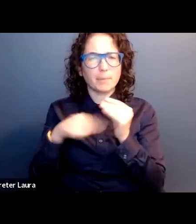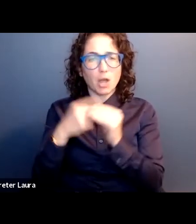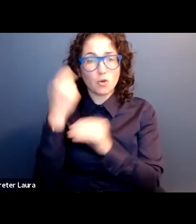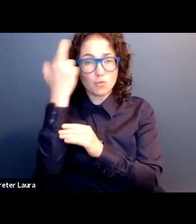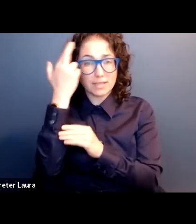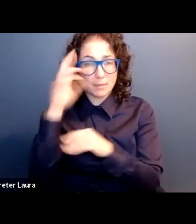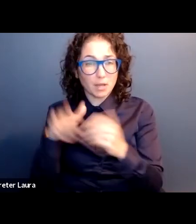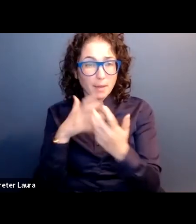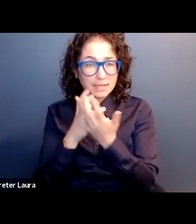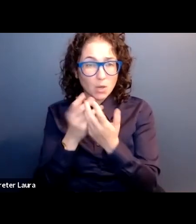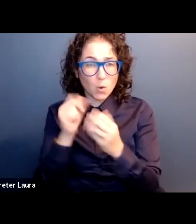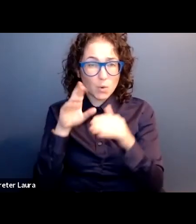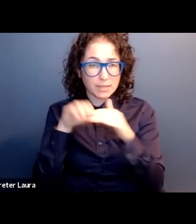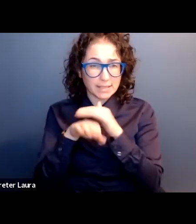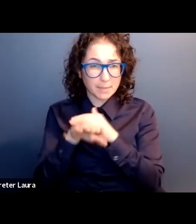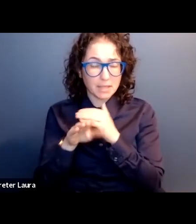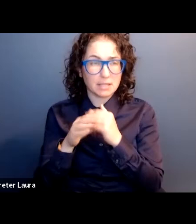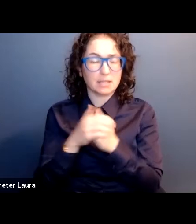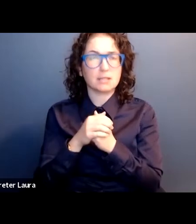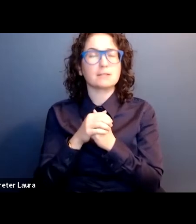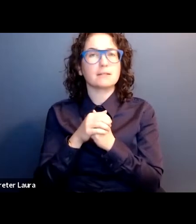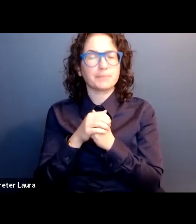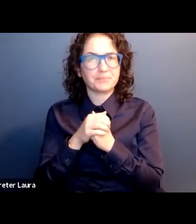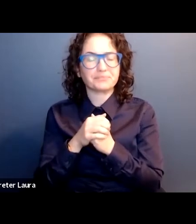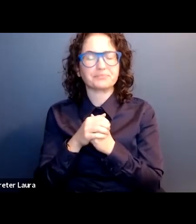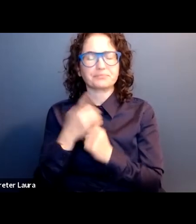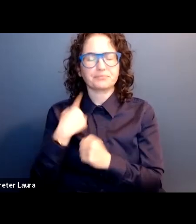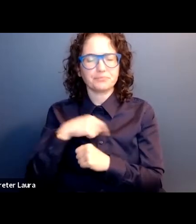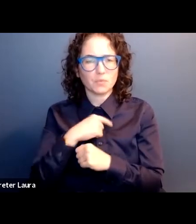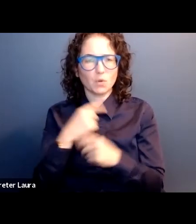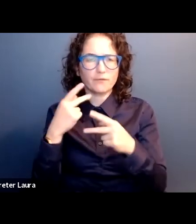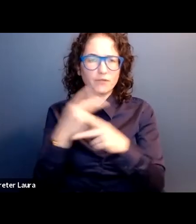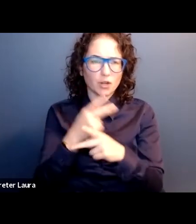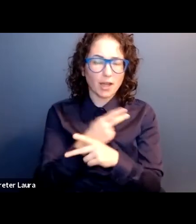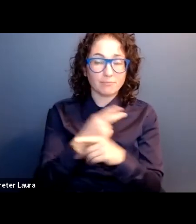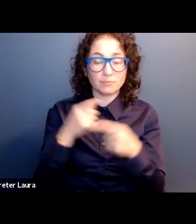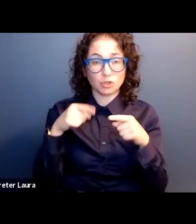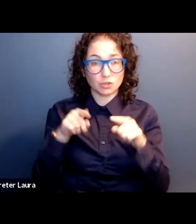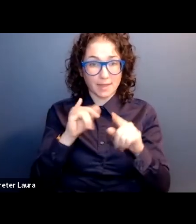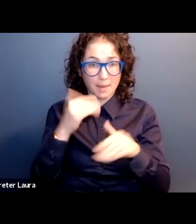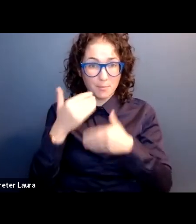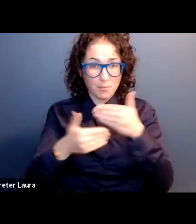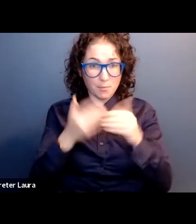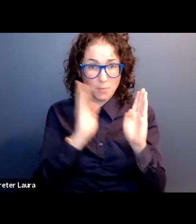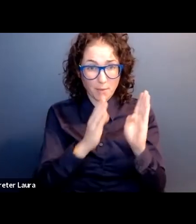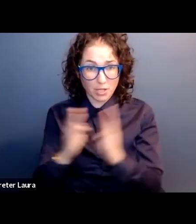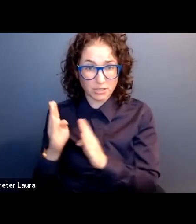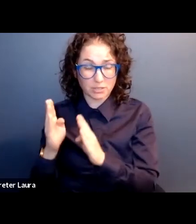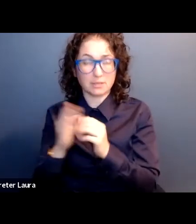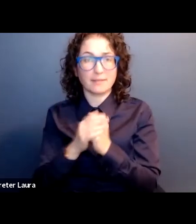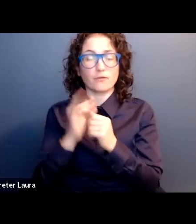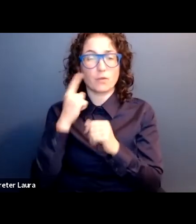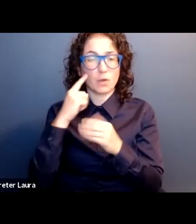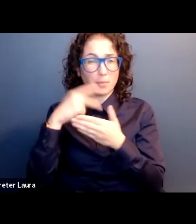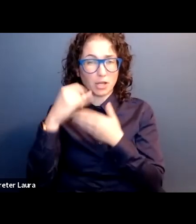or accessibilities, we found out in the preparation stage of the projects. So